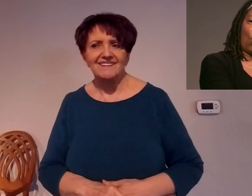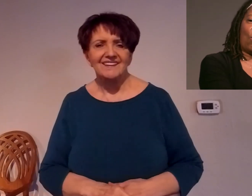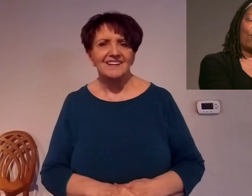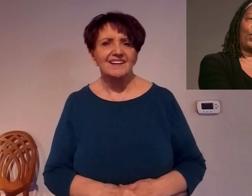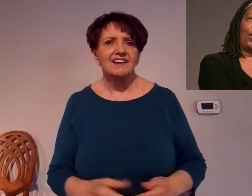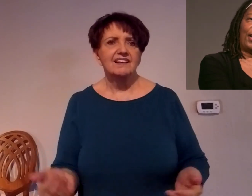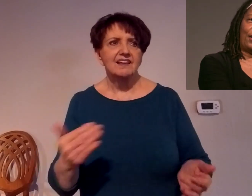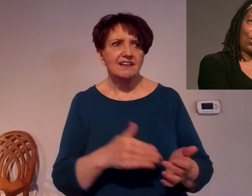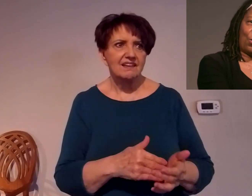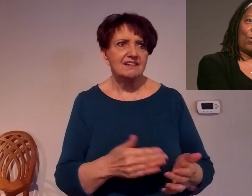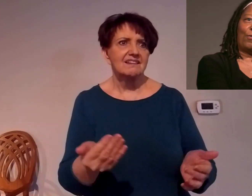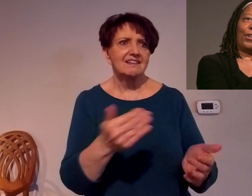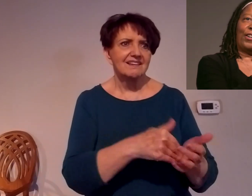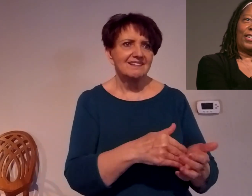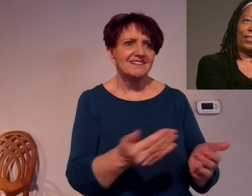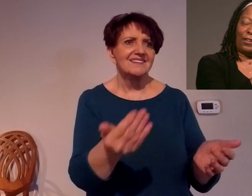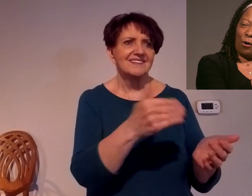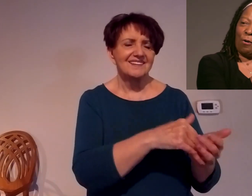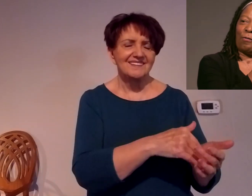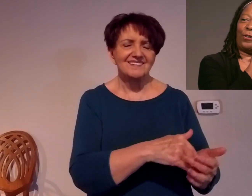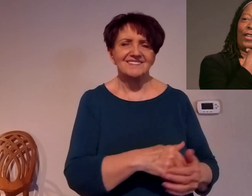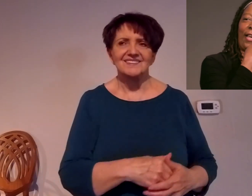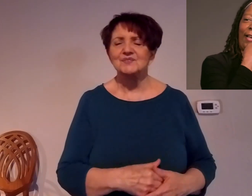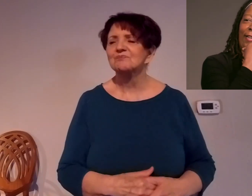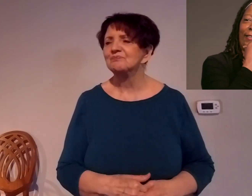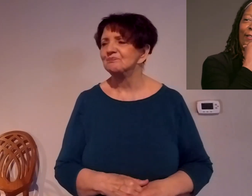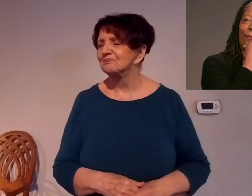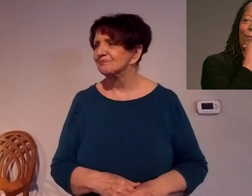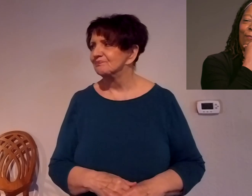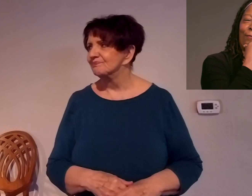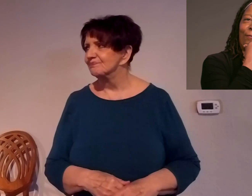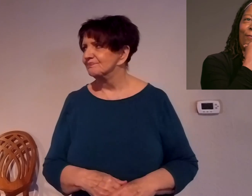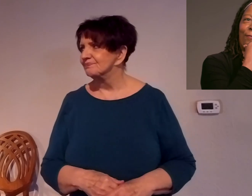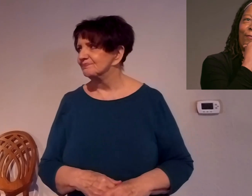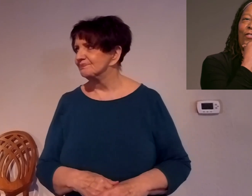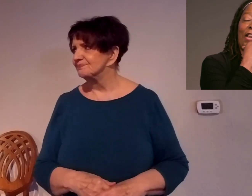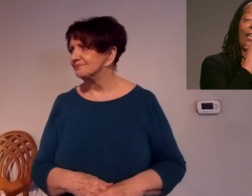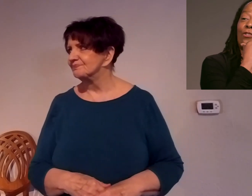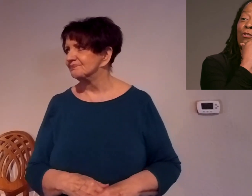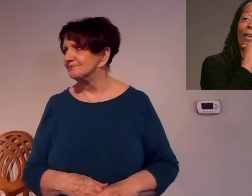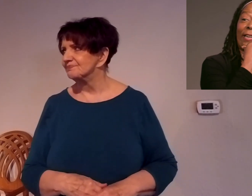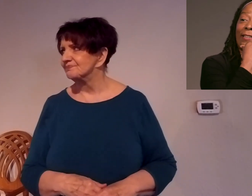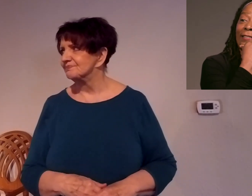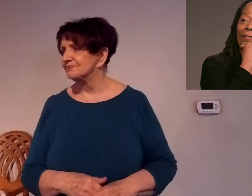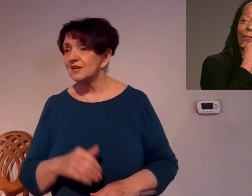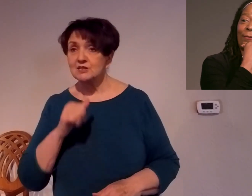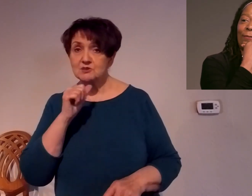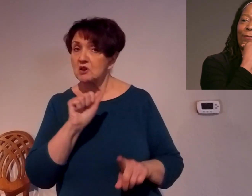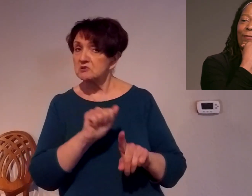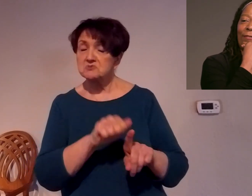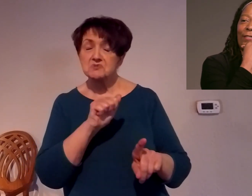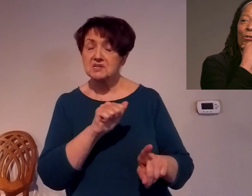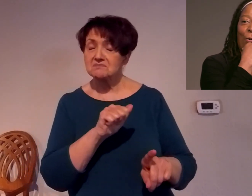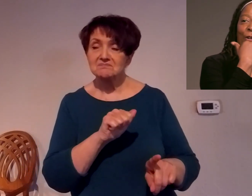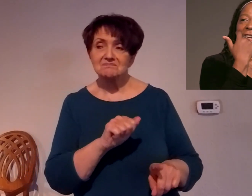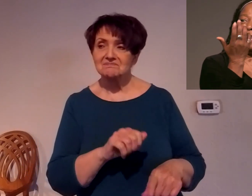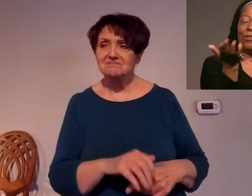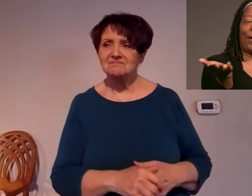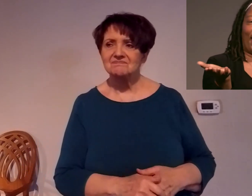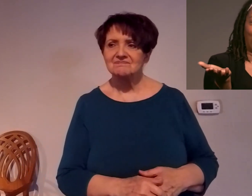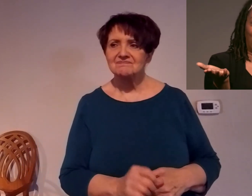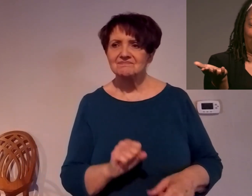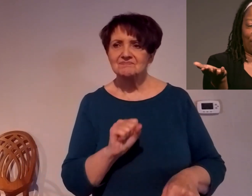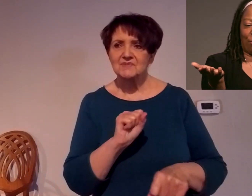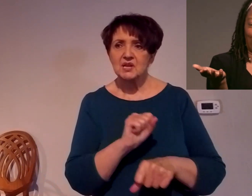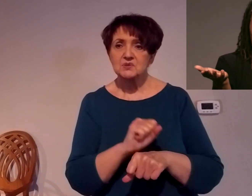Over and over and over and over again. It's not a trick. It's working